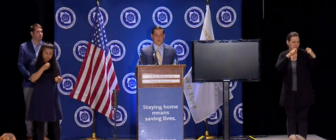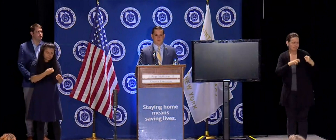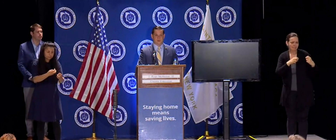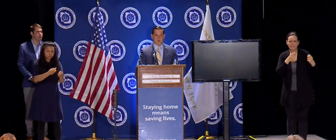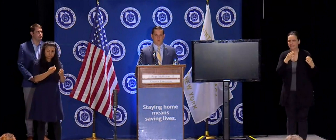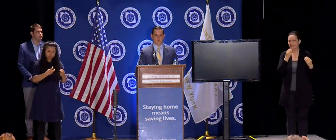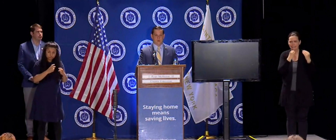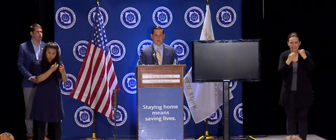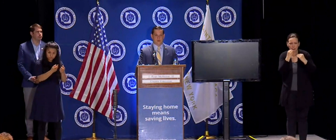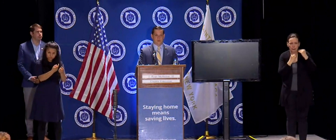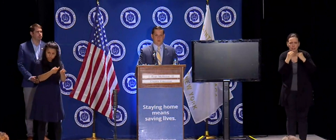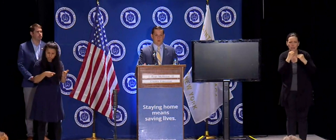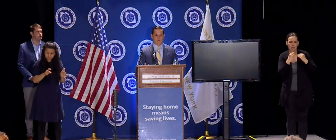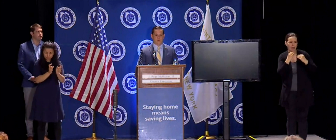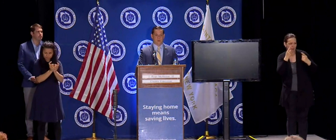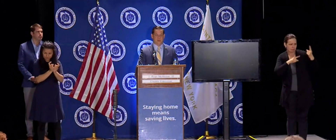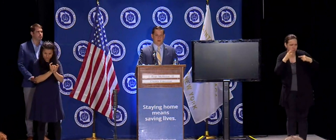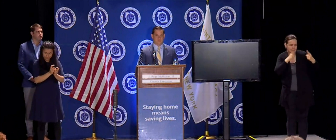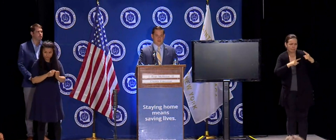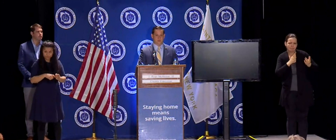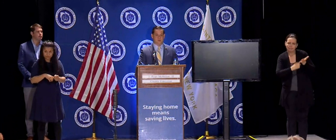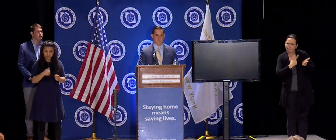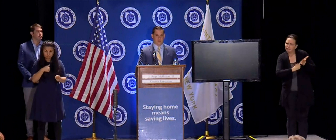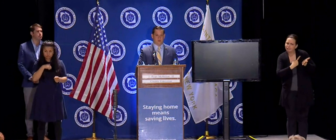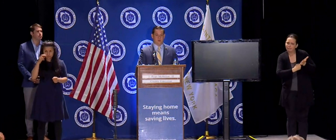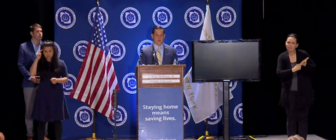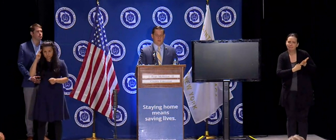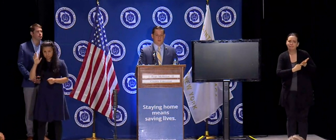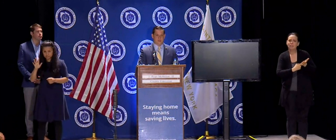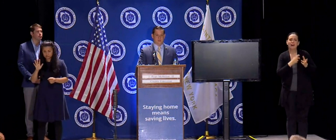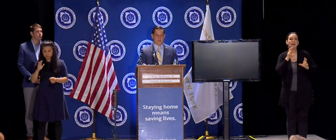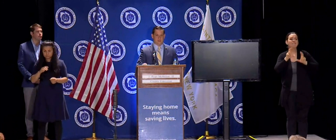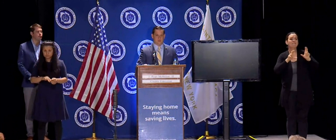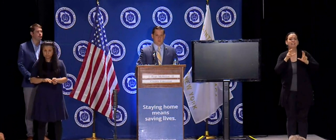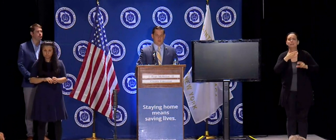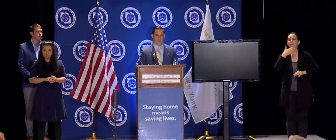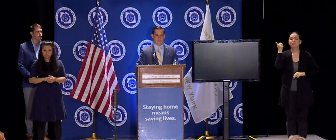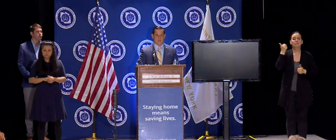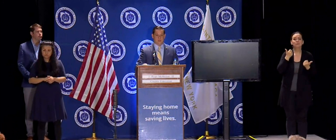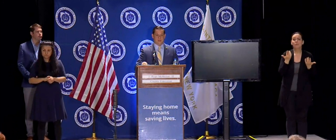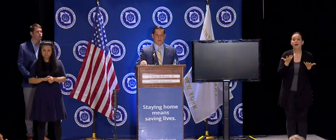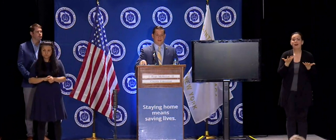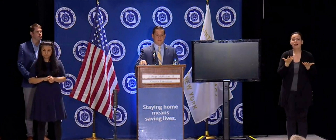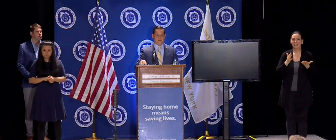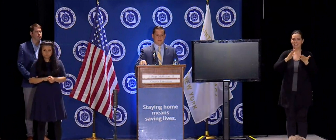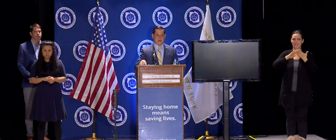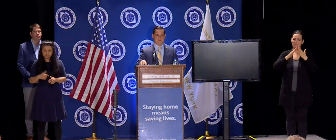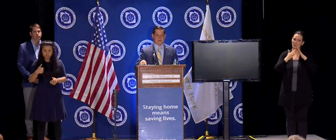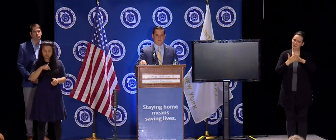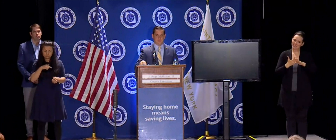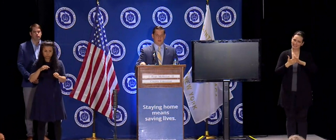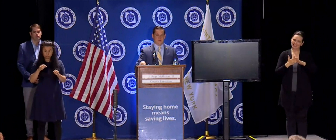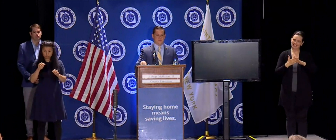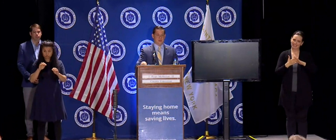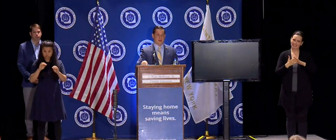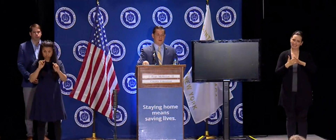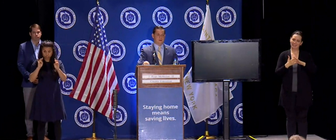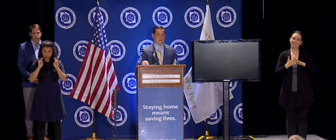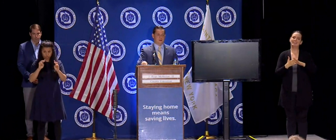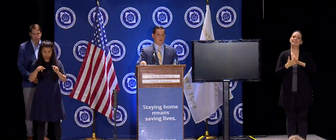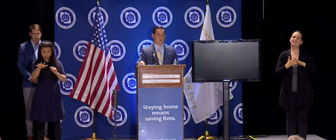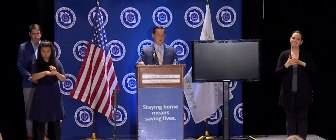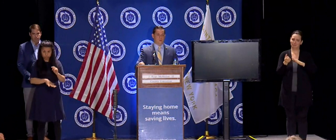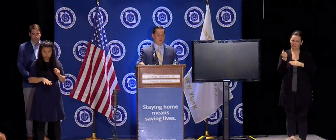to know us, know who they were making investments with, essentially in the community. And then they got to really